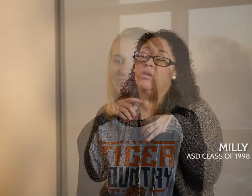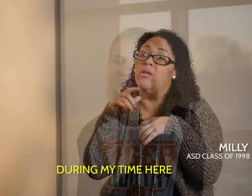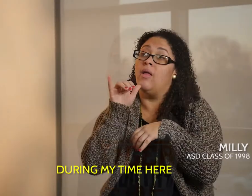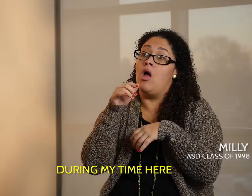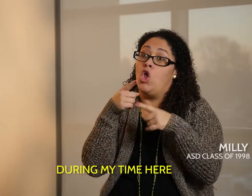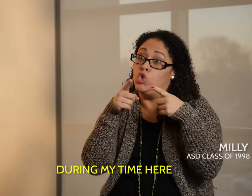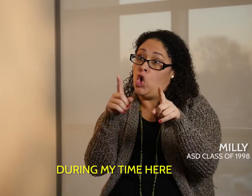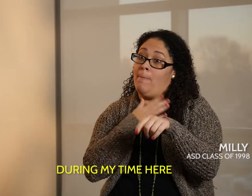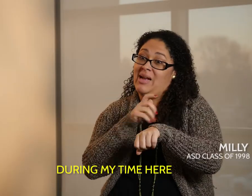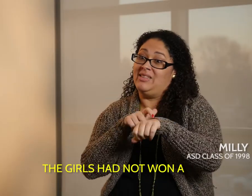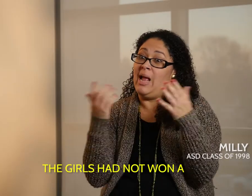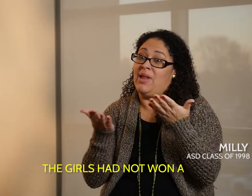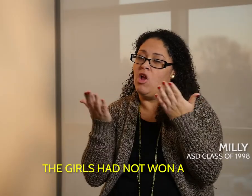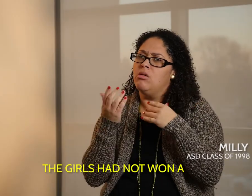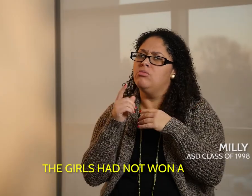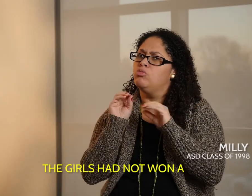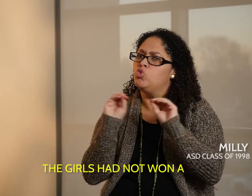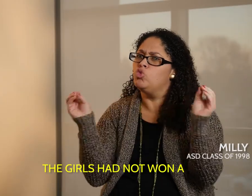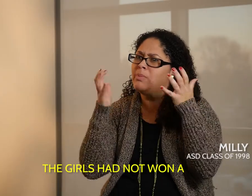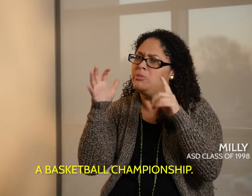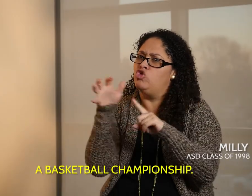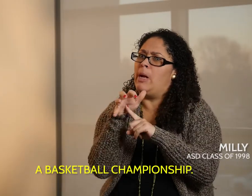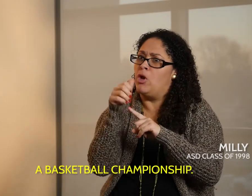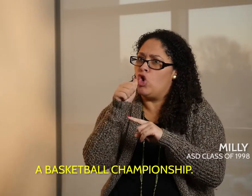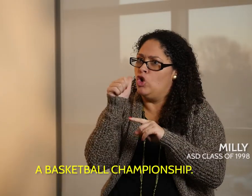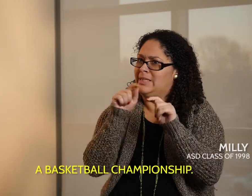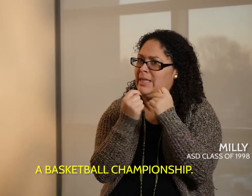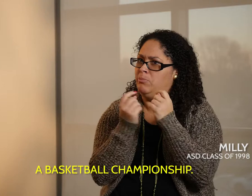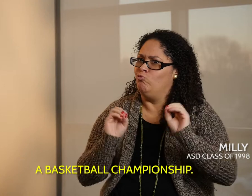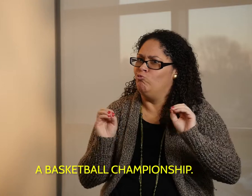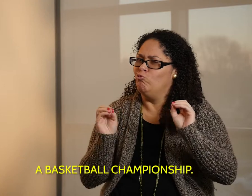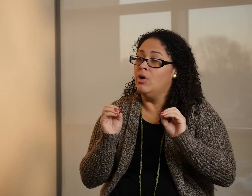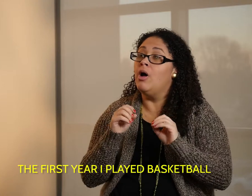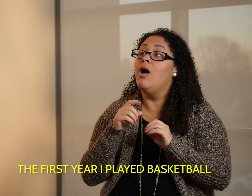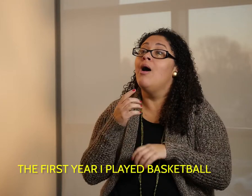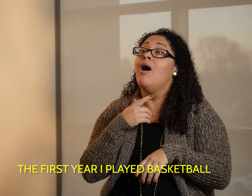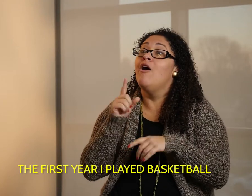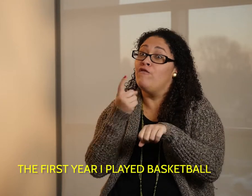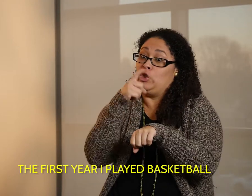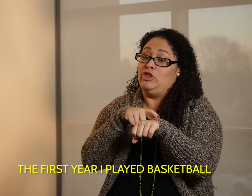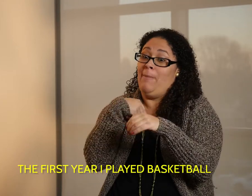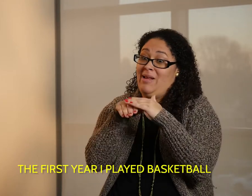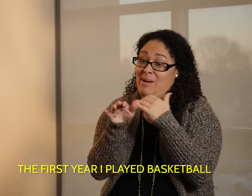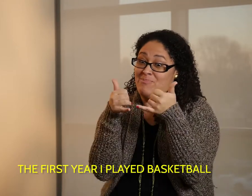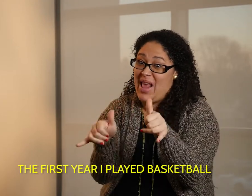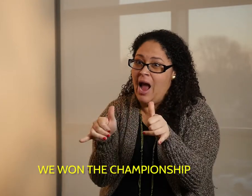During my time here, the girls had not won a basketball championship. The first year that I played basketball, we won